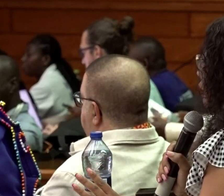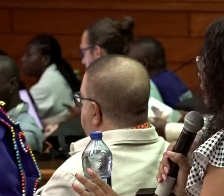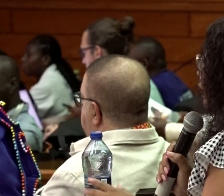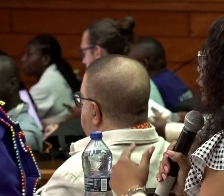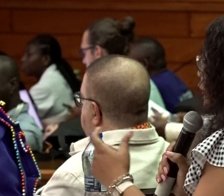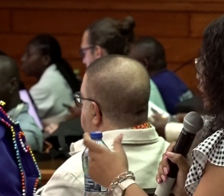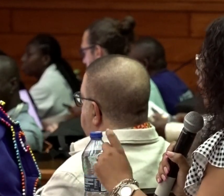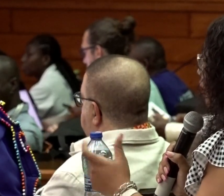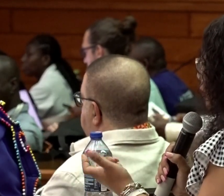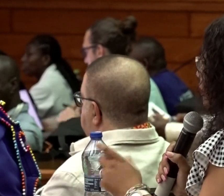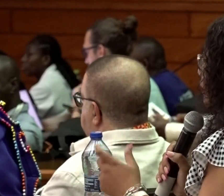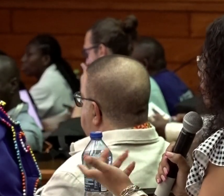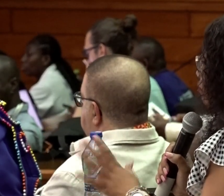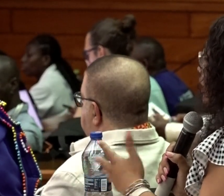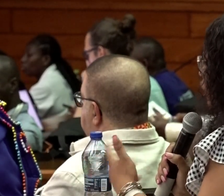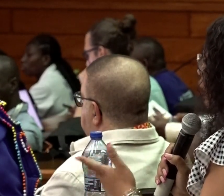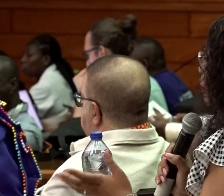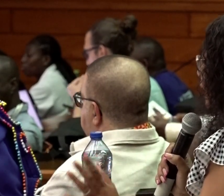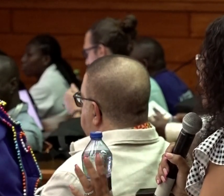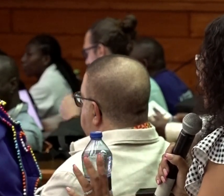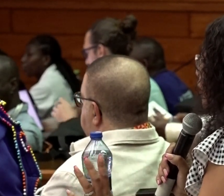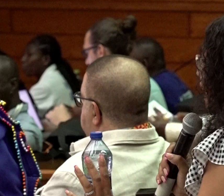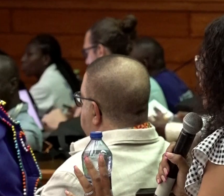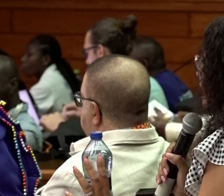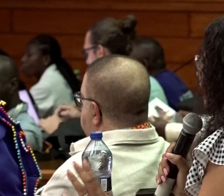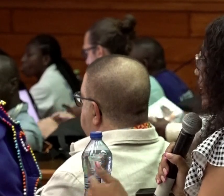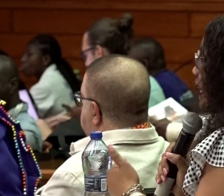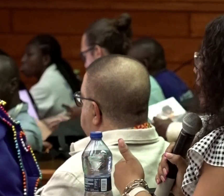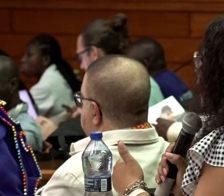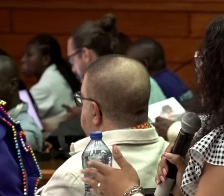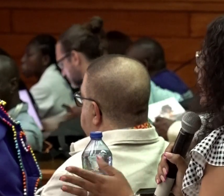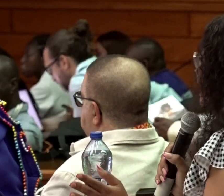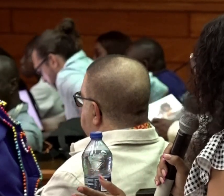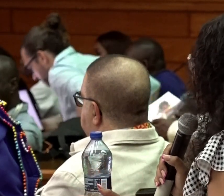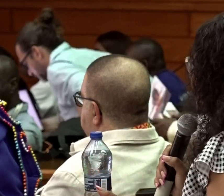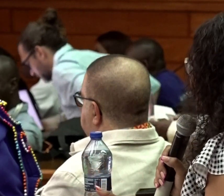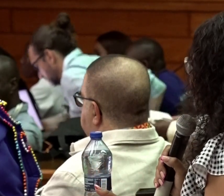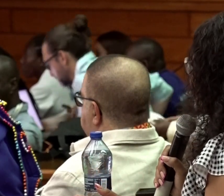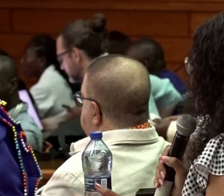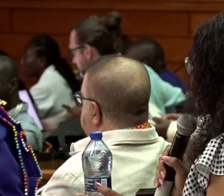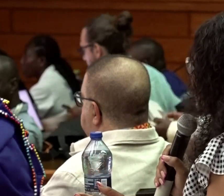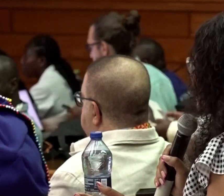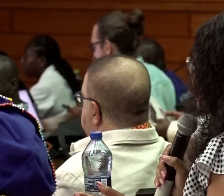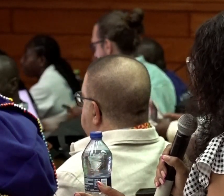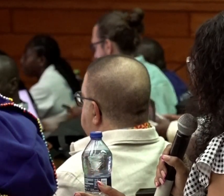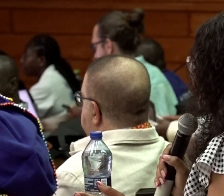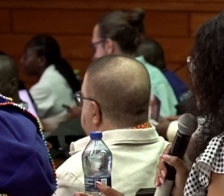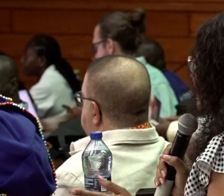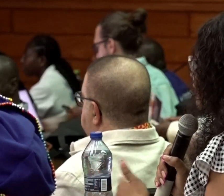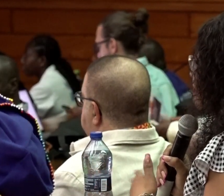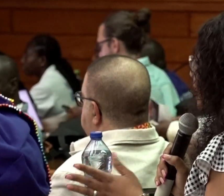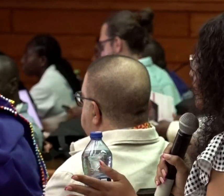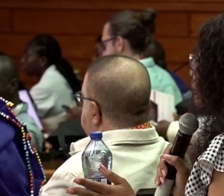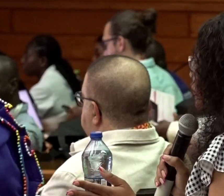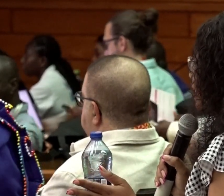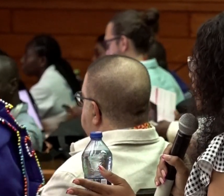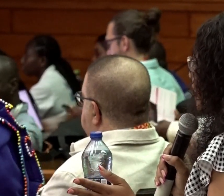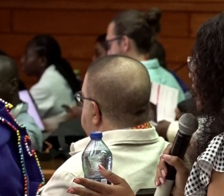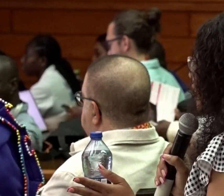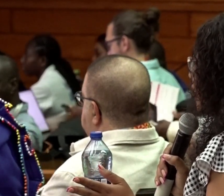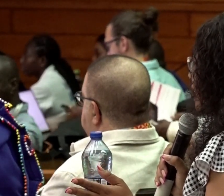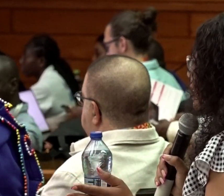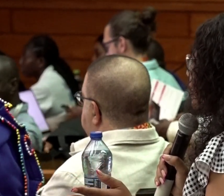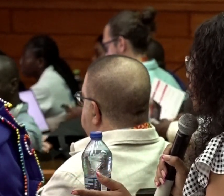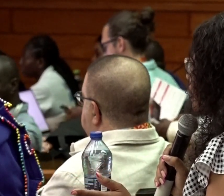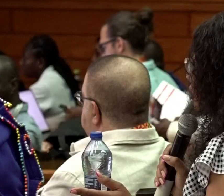scale up, because of our budget allocations, I think less than 20% of the SADC countries have met the